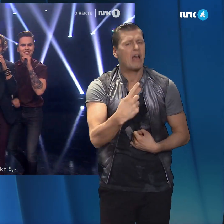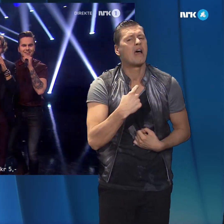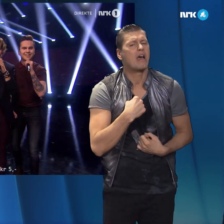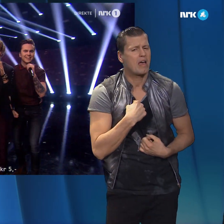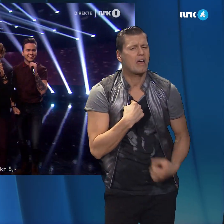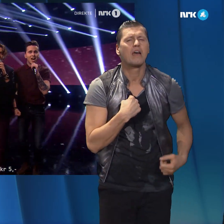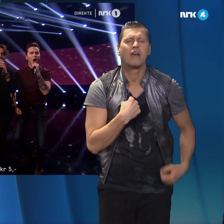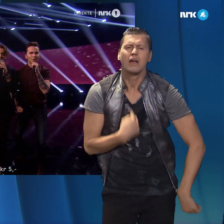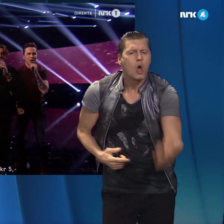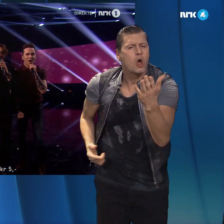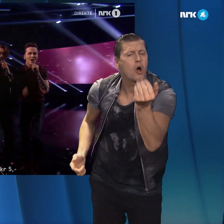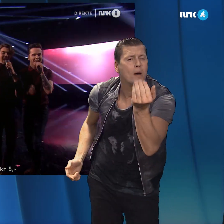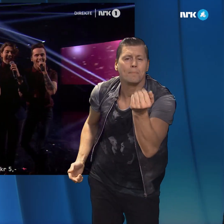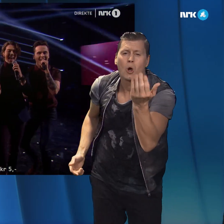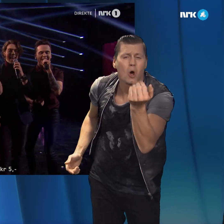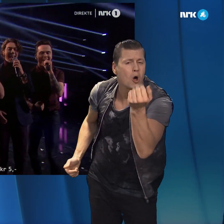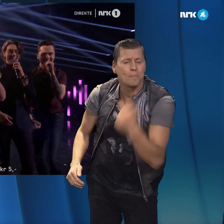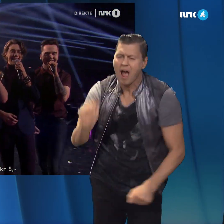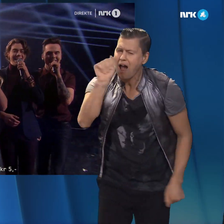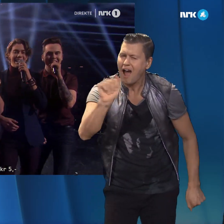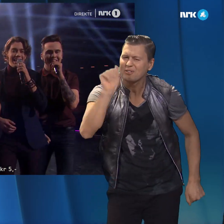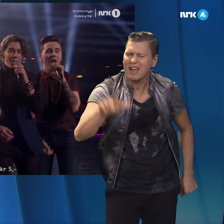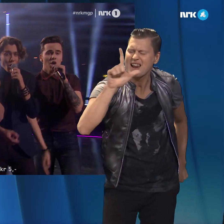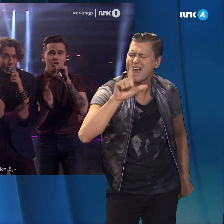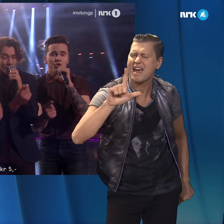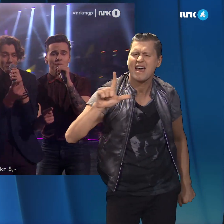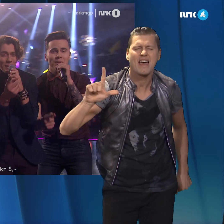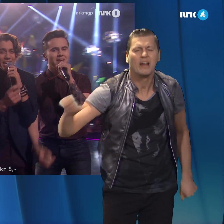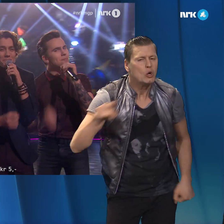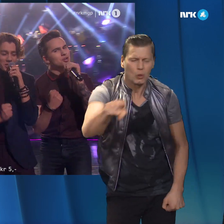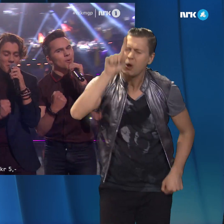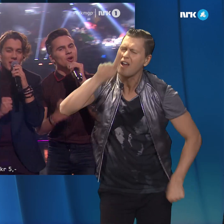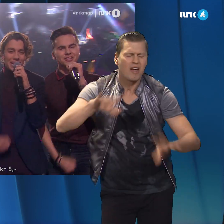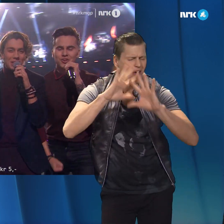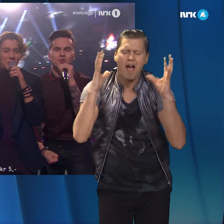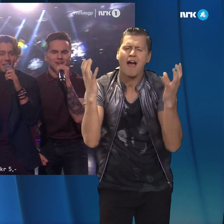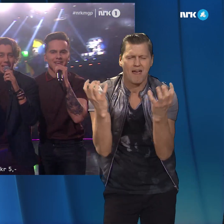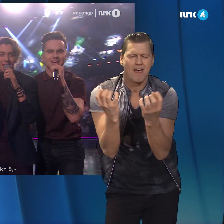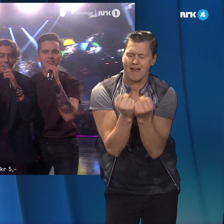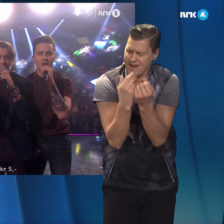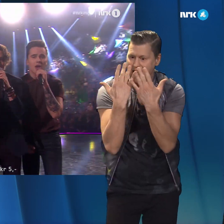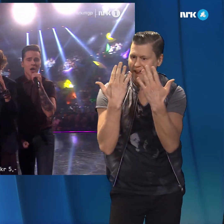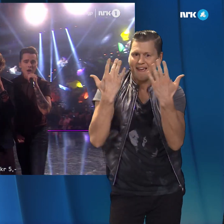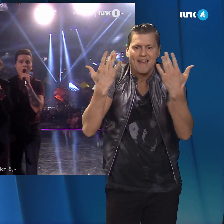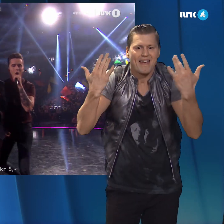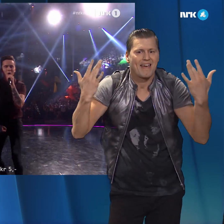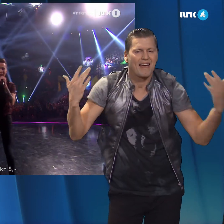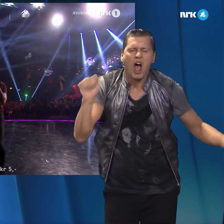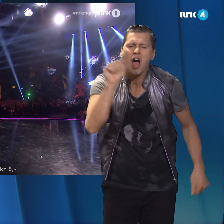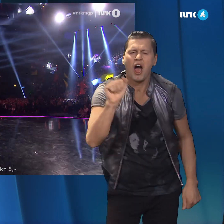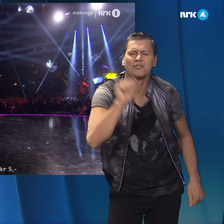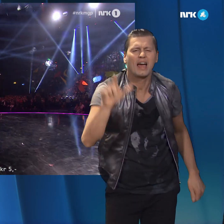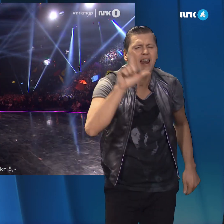with me. Oh, come on, Emily. You can be much more than you.